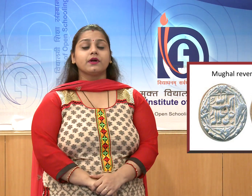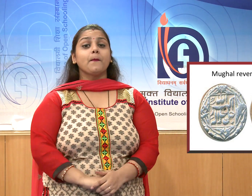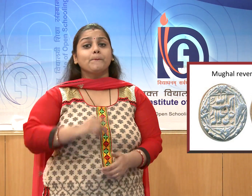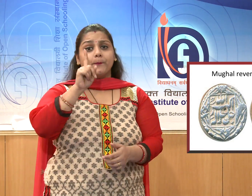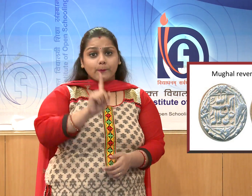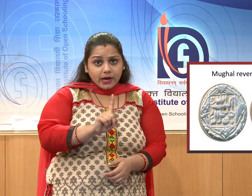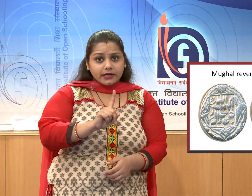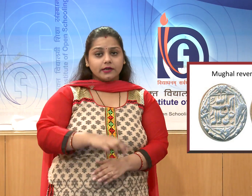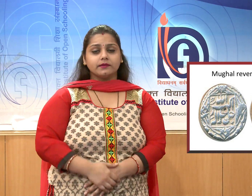but